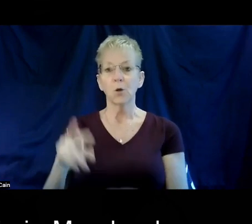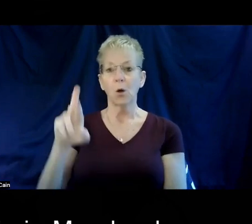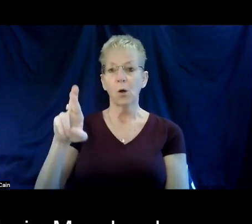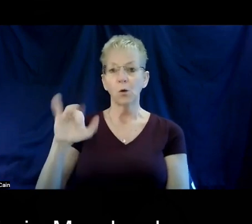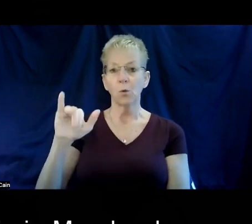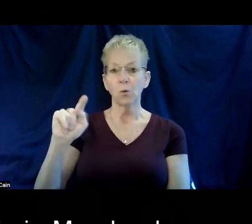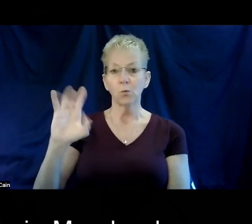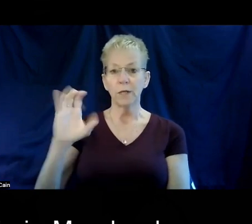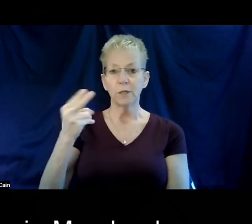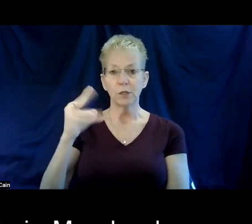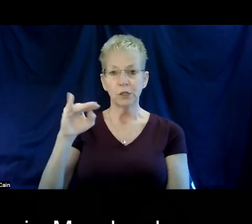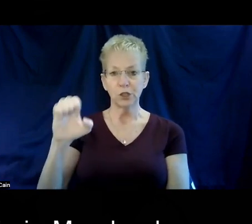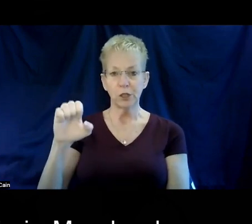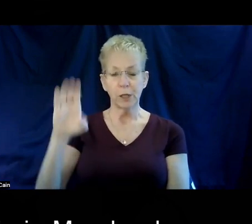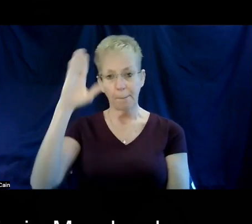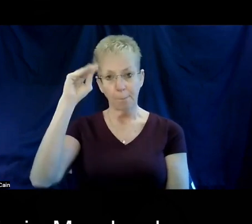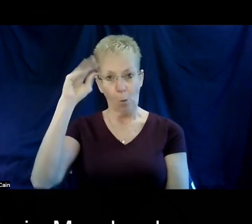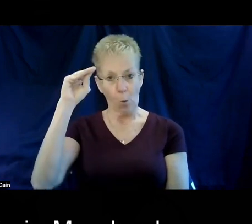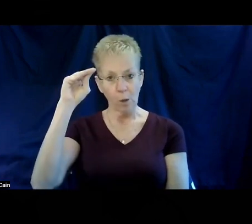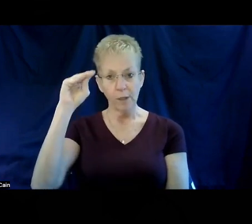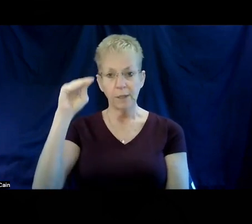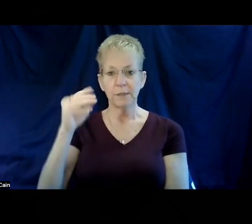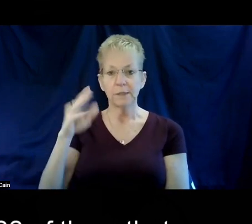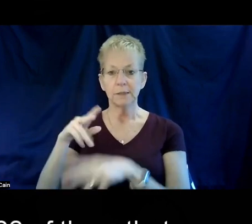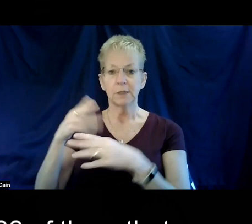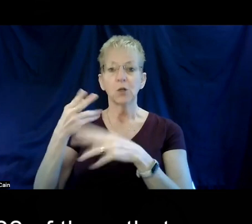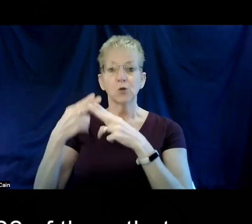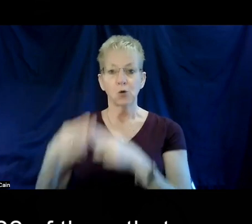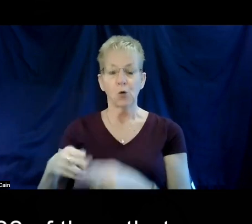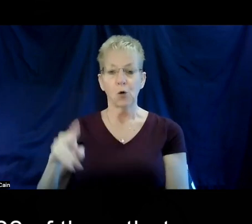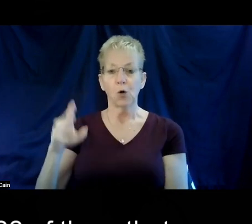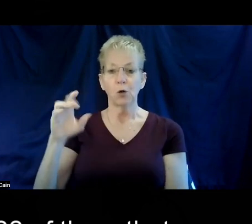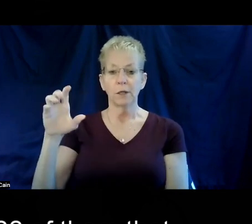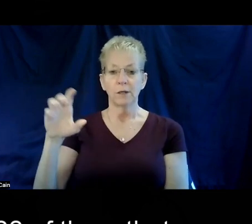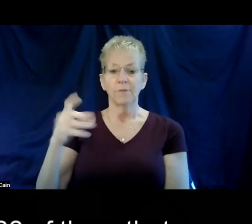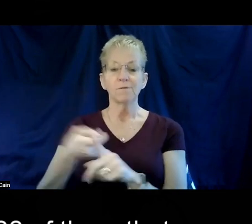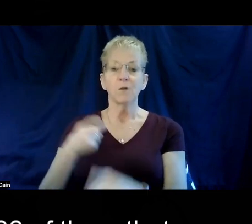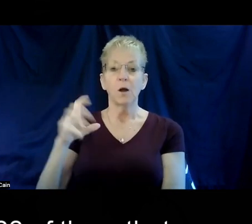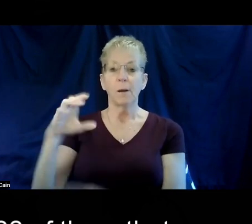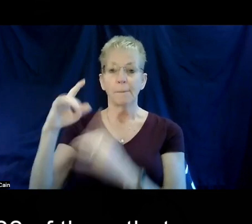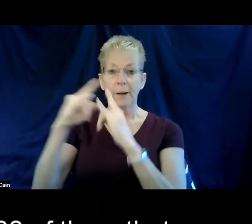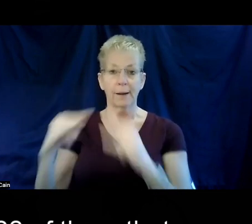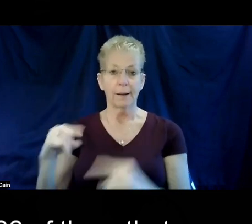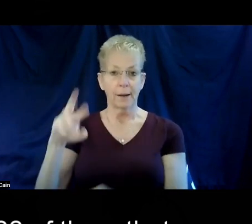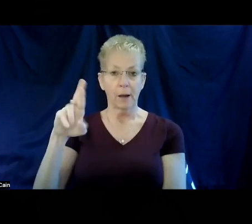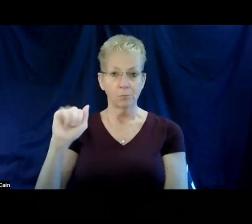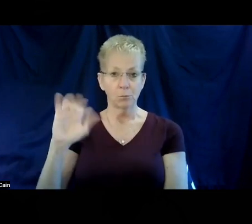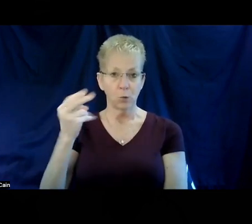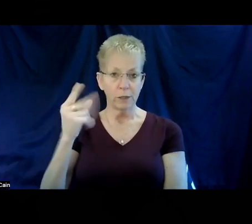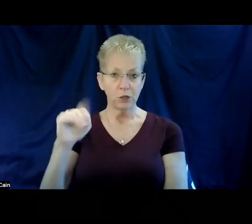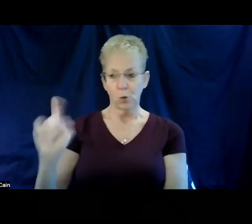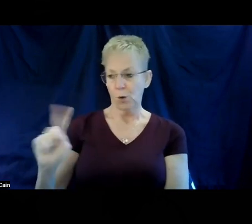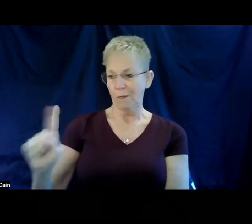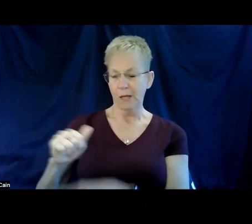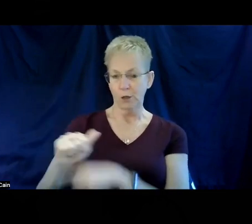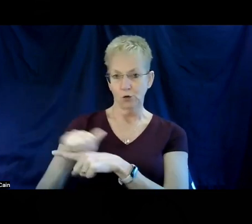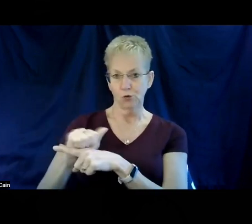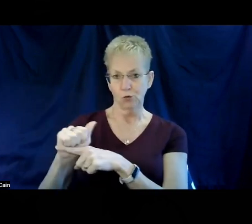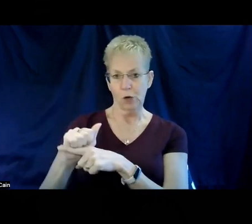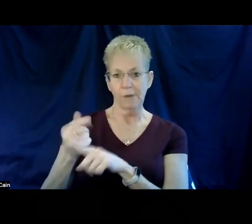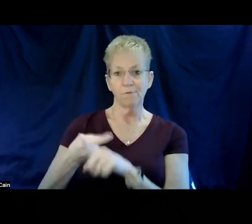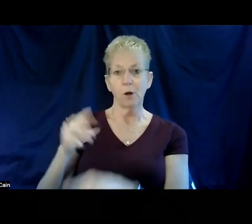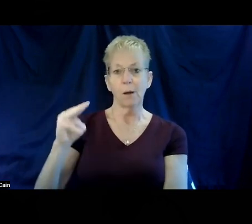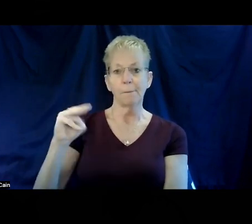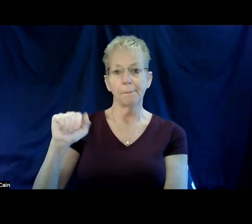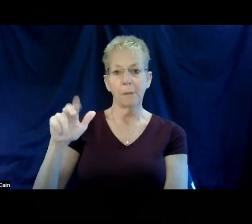was after Camp Ritchie in Maryland where they were trained. And there were over 2,000 of them that went through this program. And they